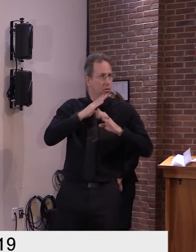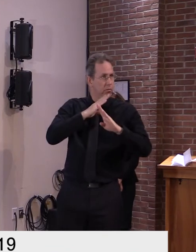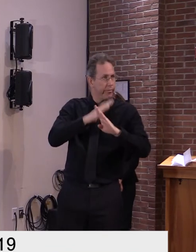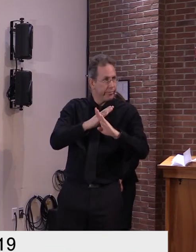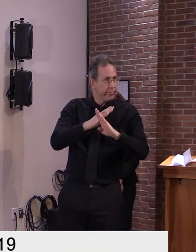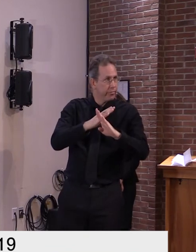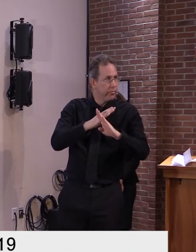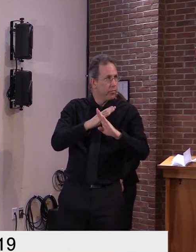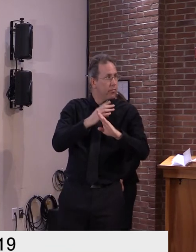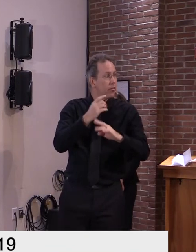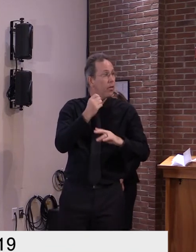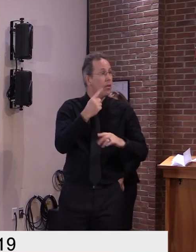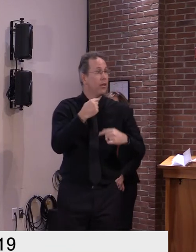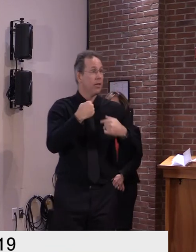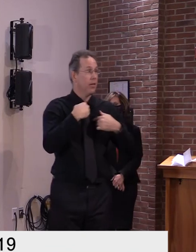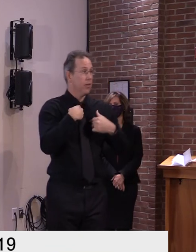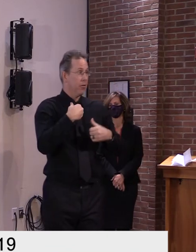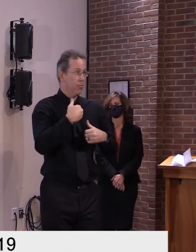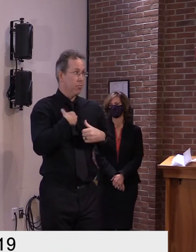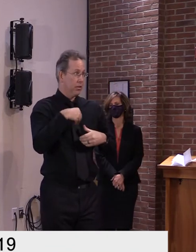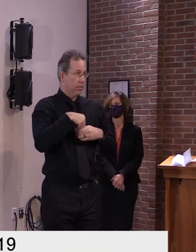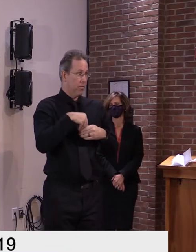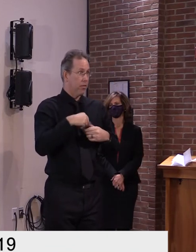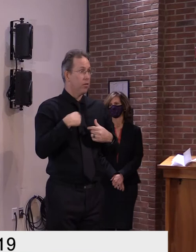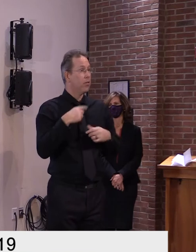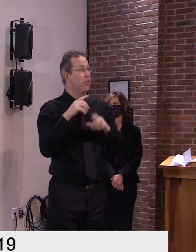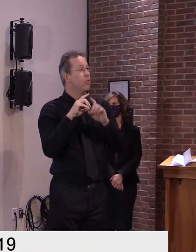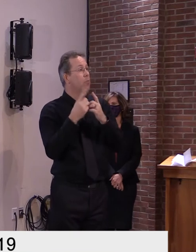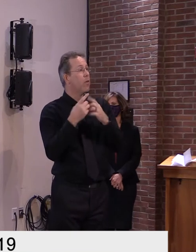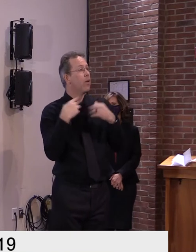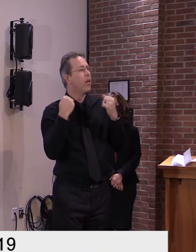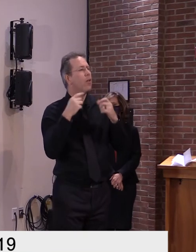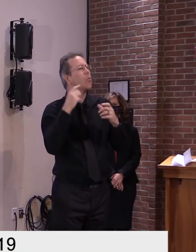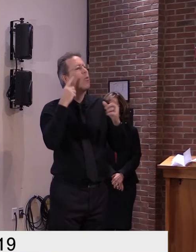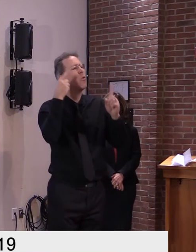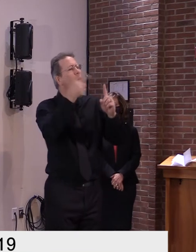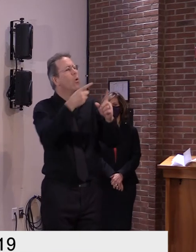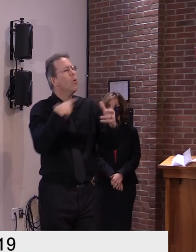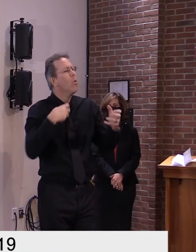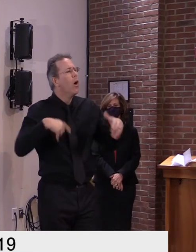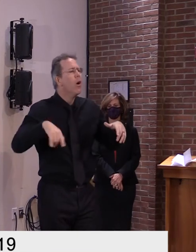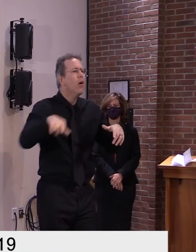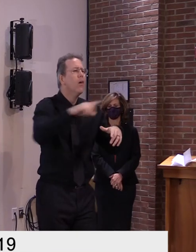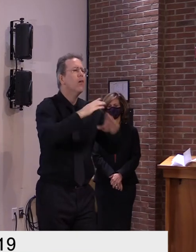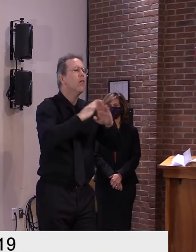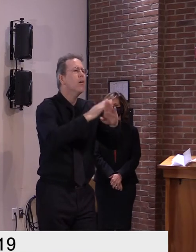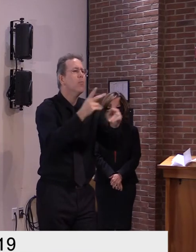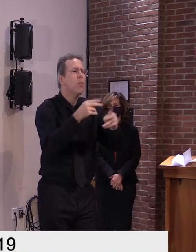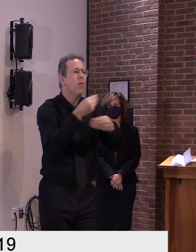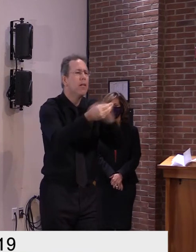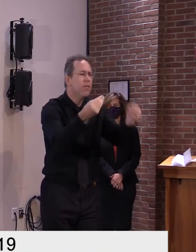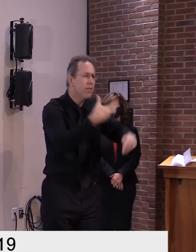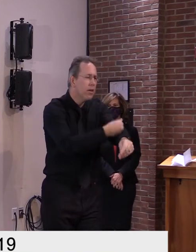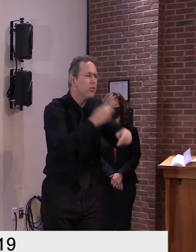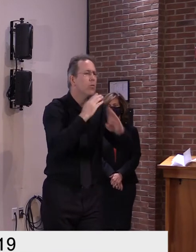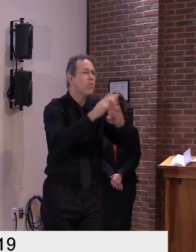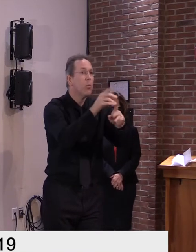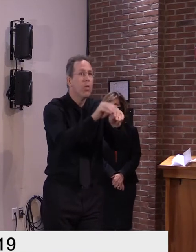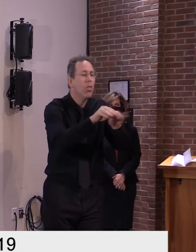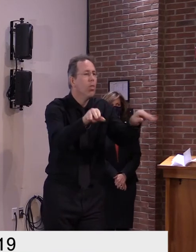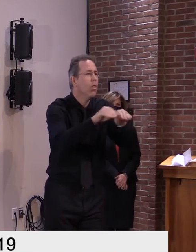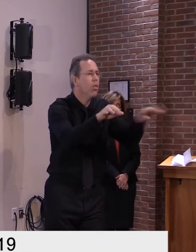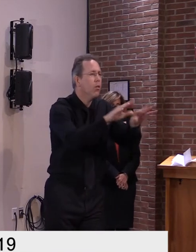to reduce the number of people who are walking around without symptoms but still capable of transmitting the virus